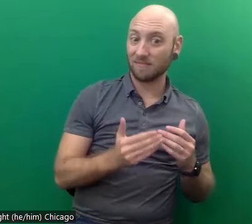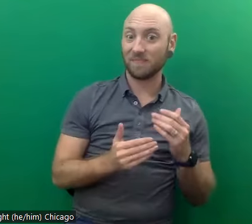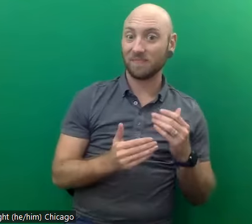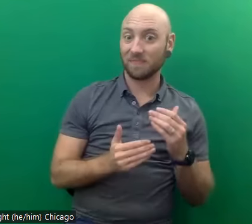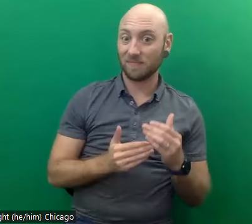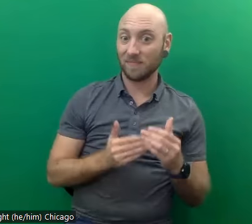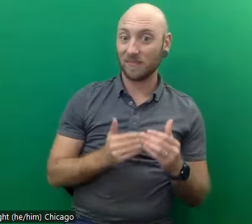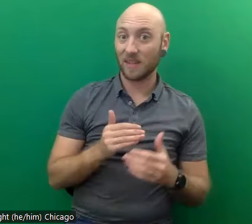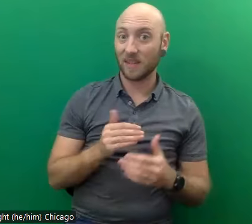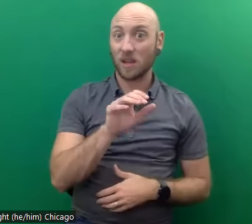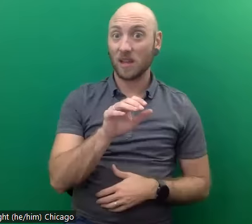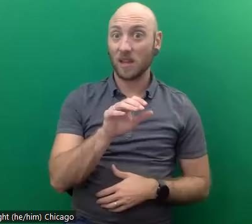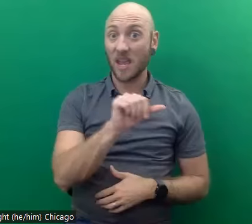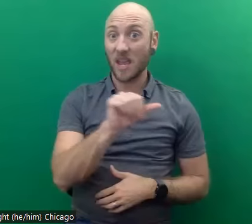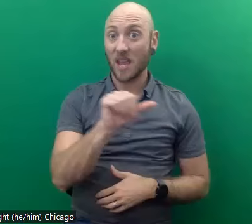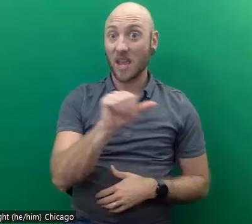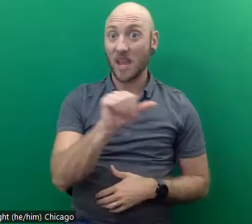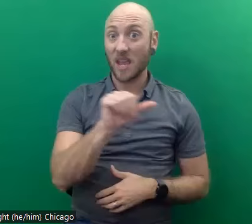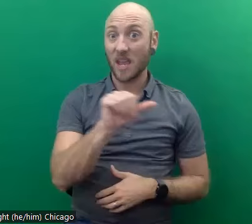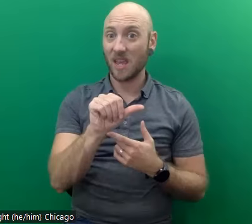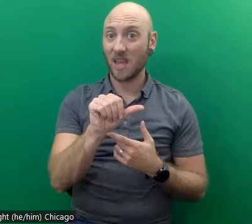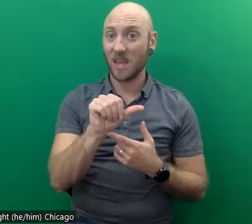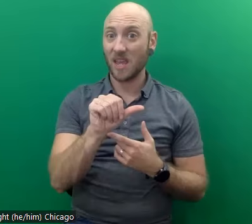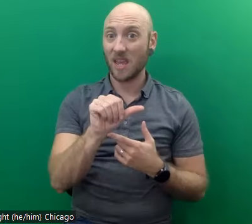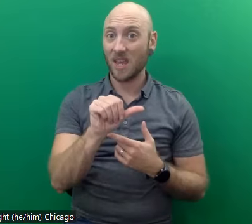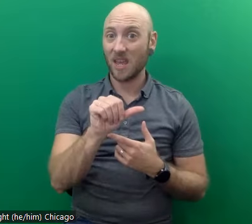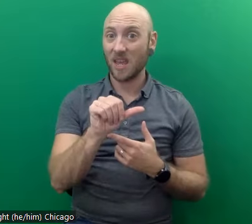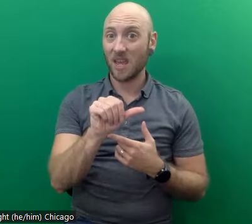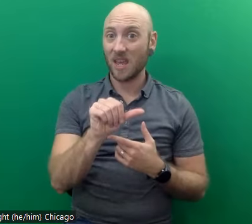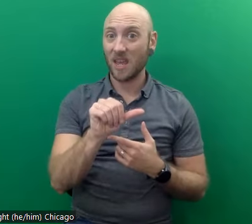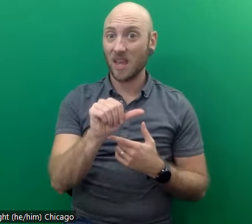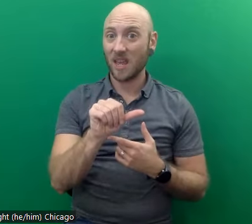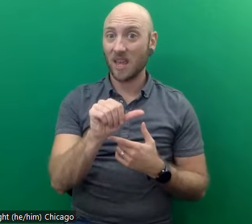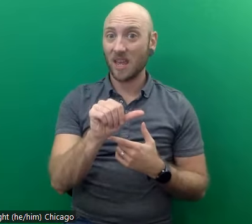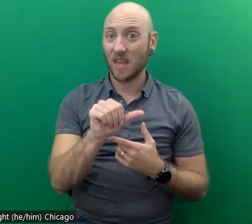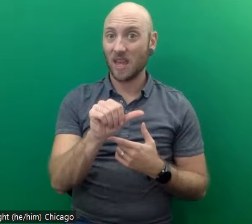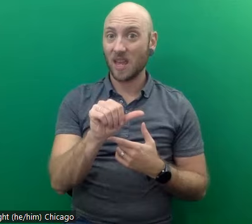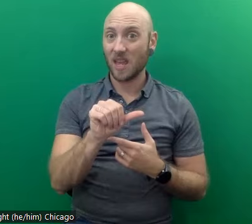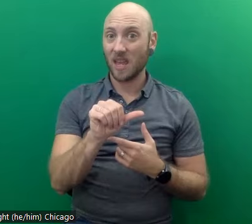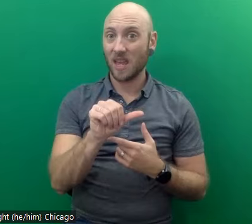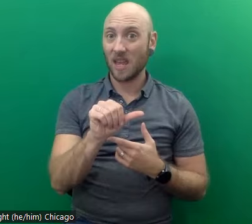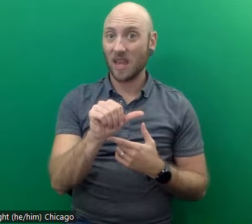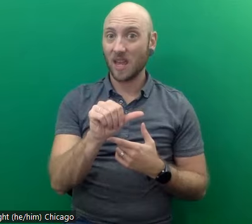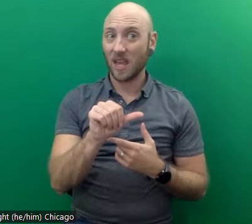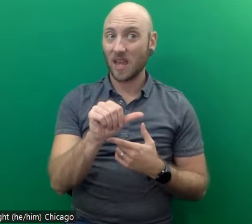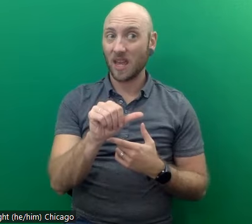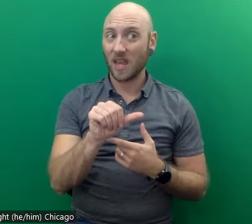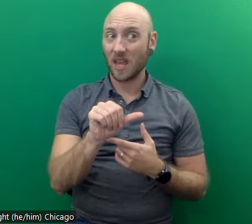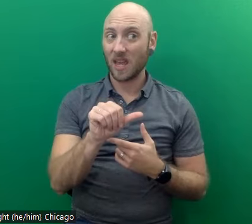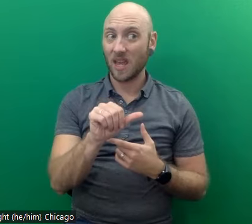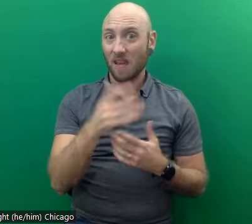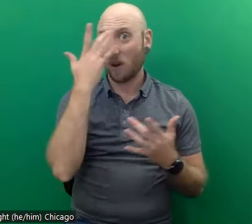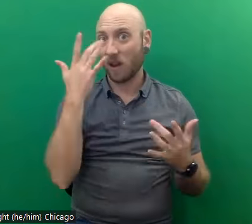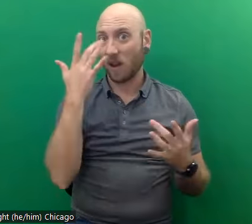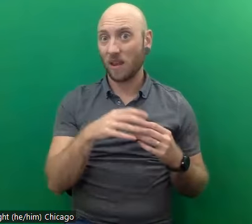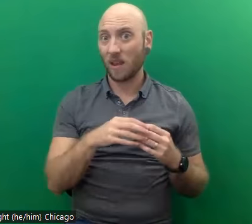was no longer being able to be seen from the rearview mirror. And I became an extremely dry alcoholic. And